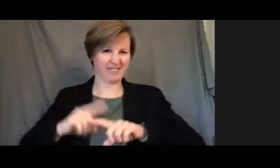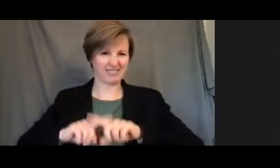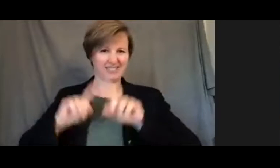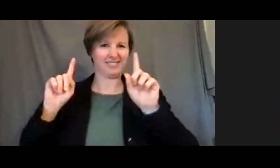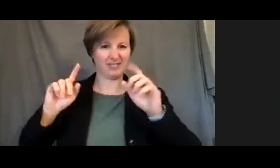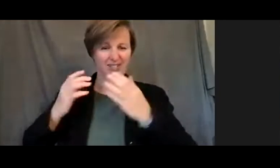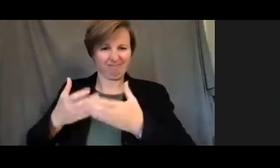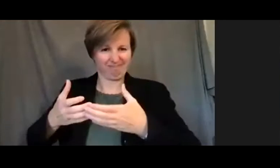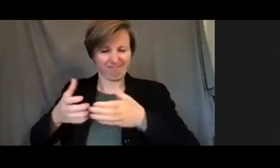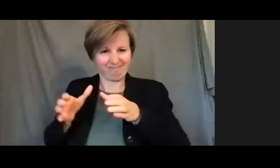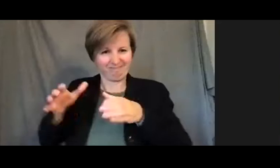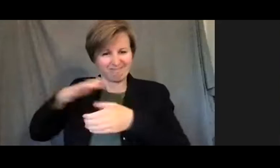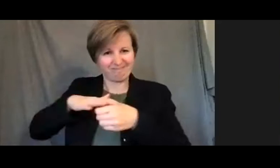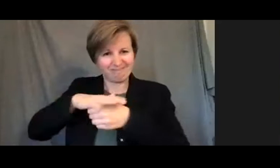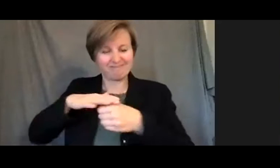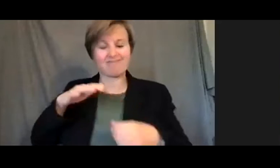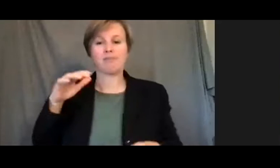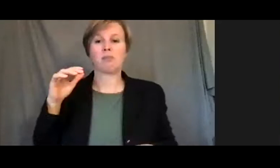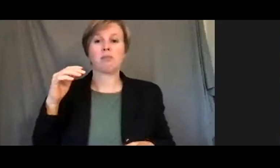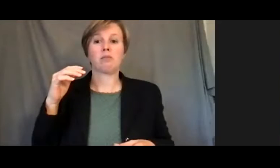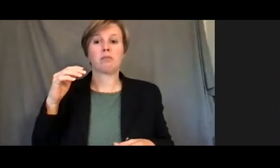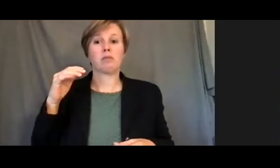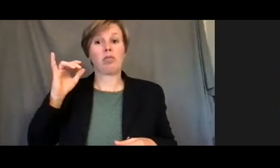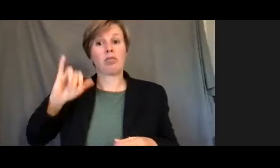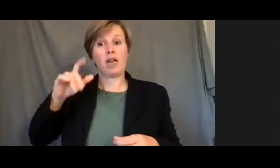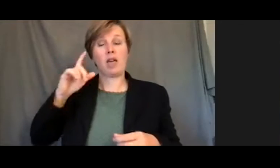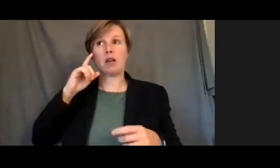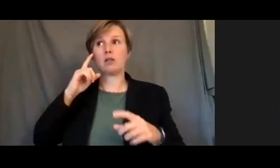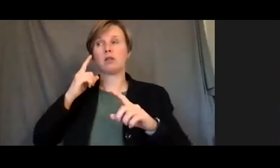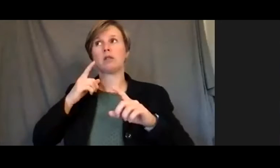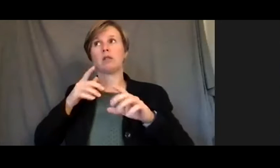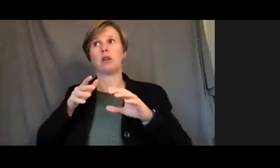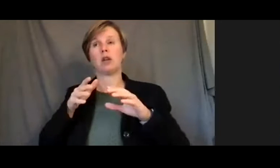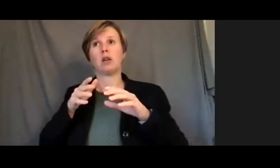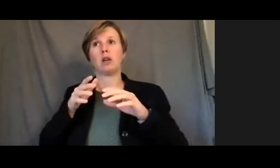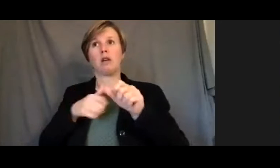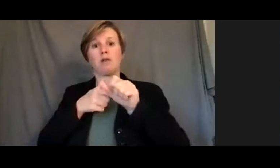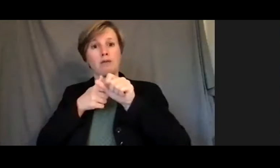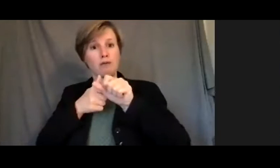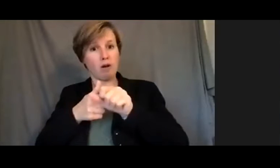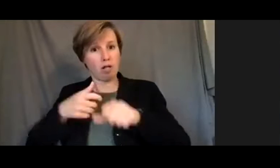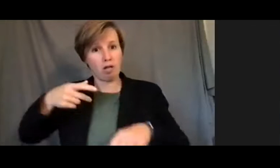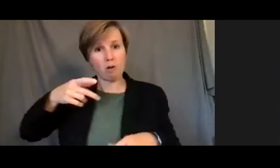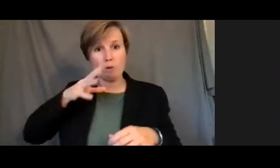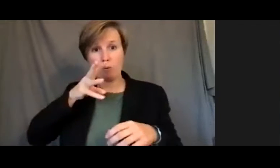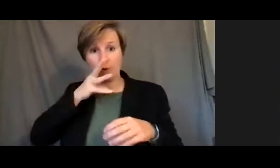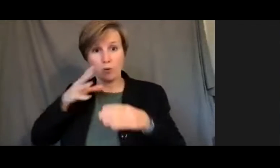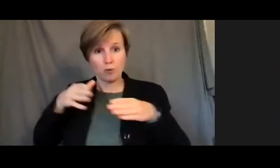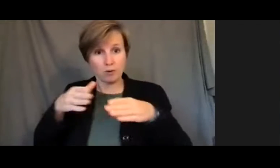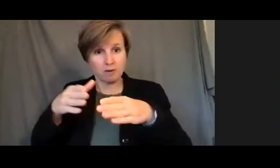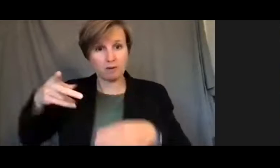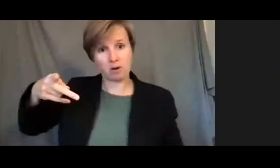me. And it goes along the banks of the Potomac River